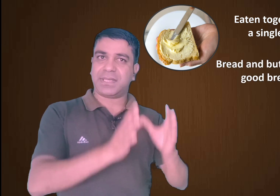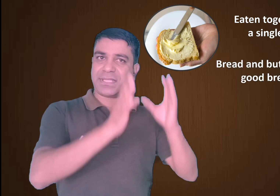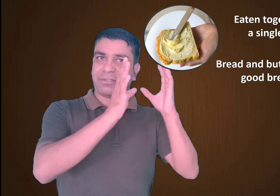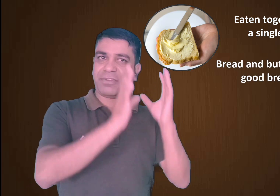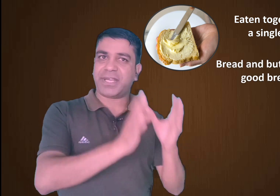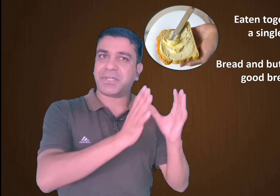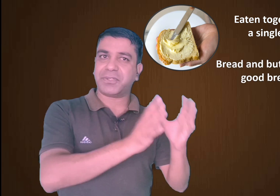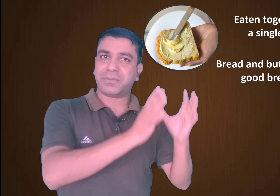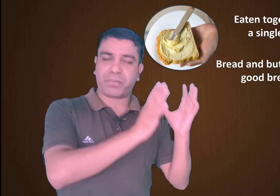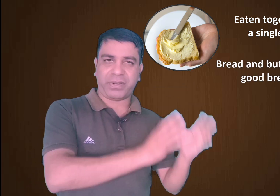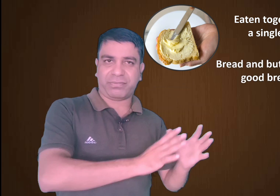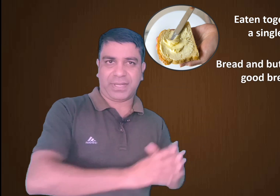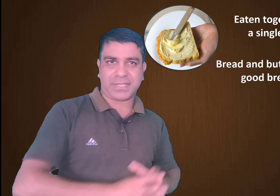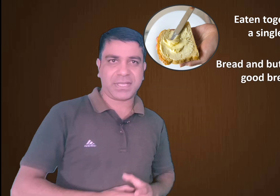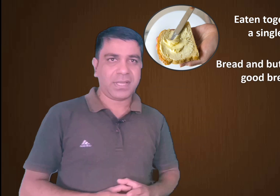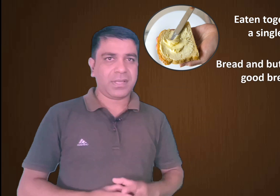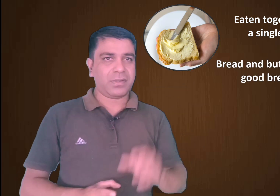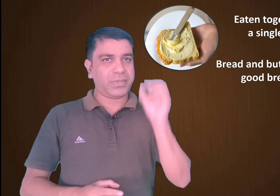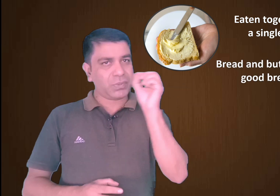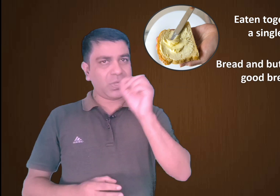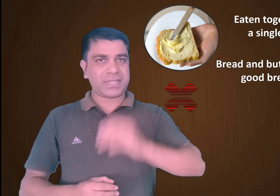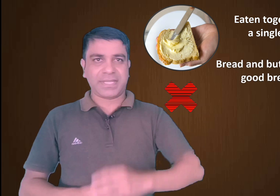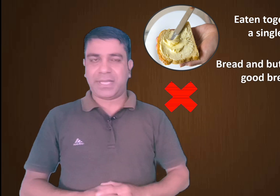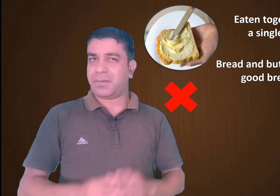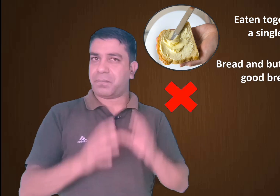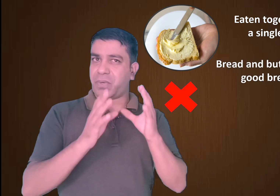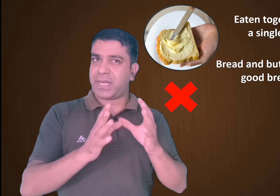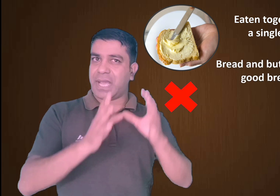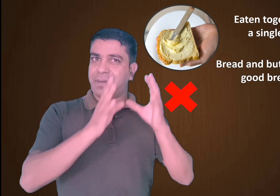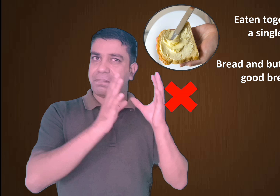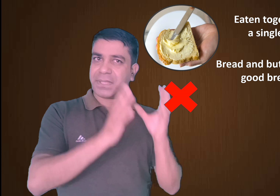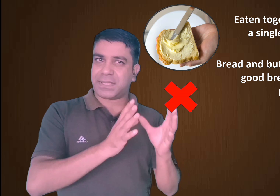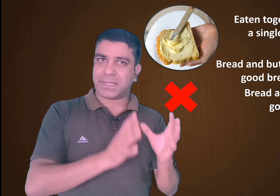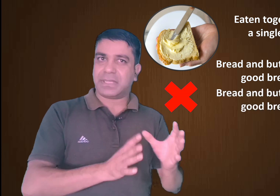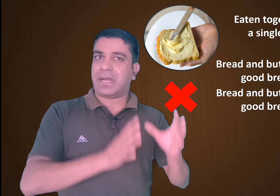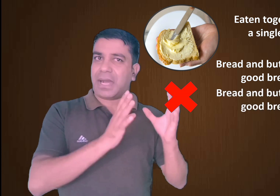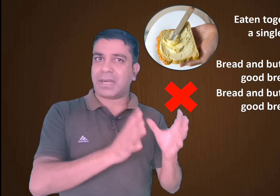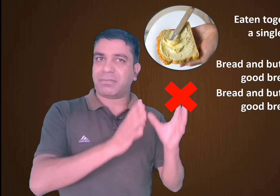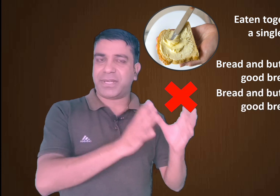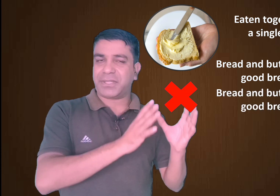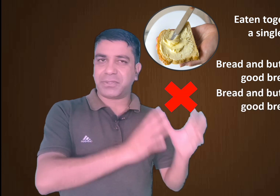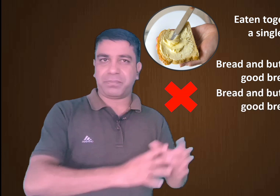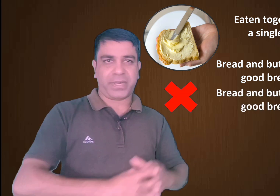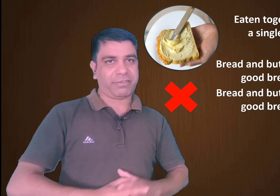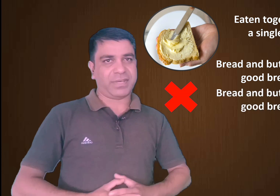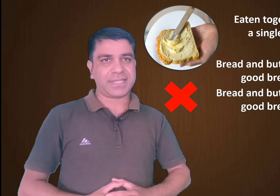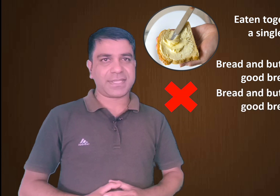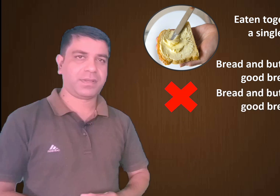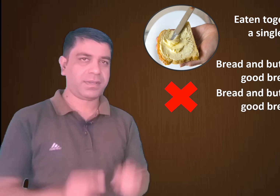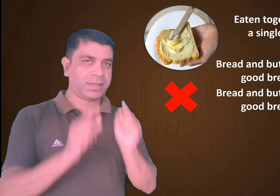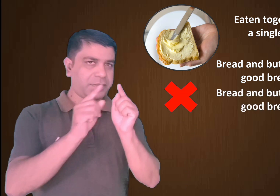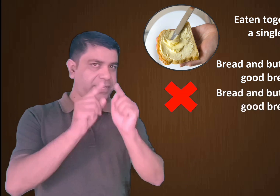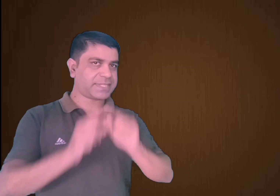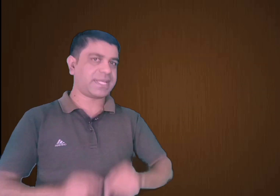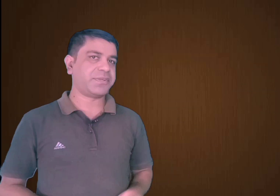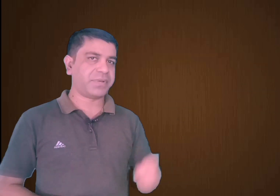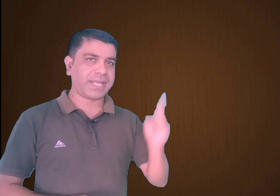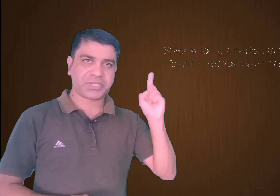is a very good breakfast. We do not say bread and butter are very good breakfast. Rest and